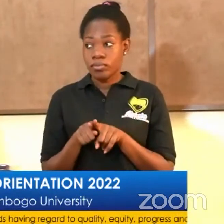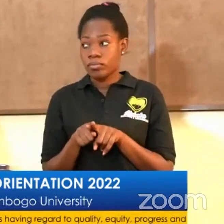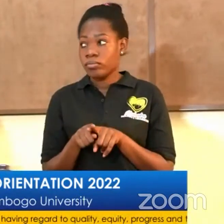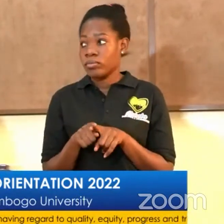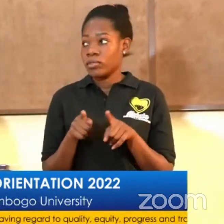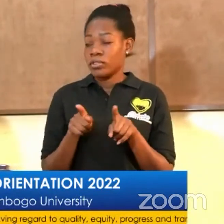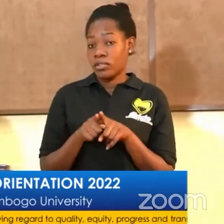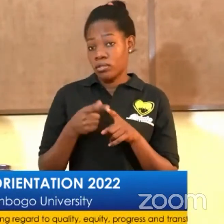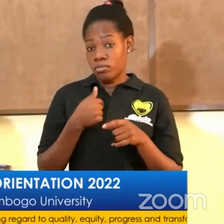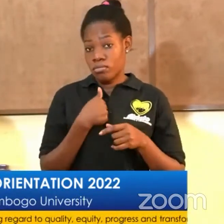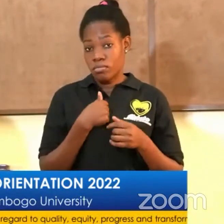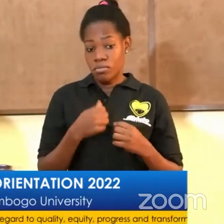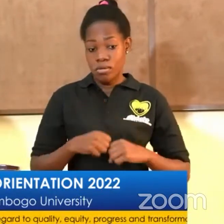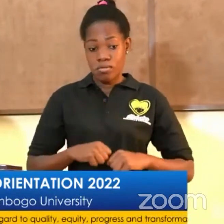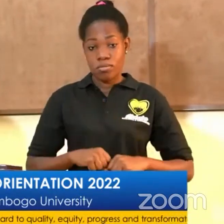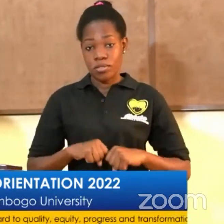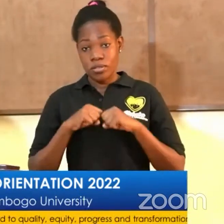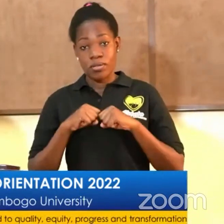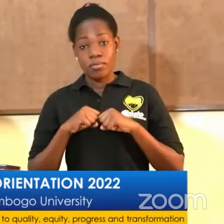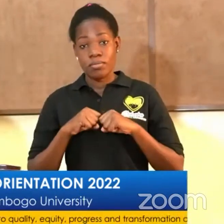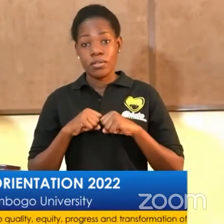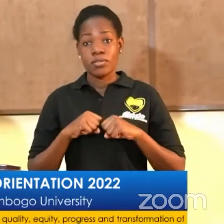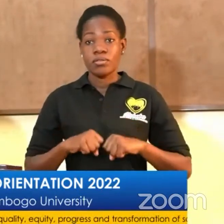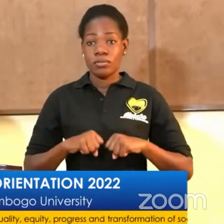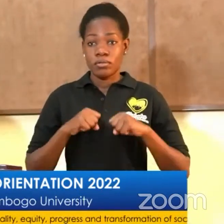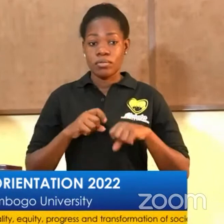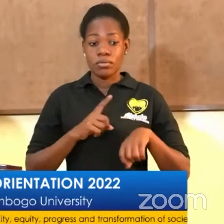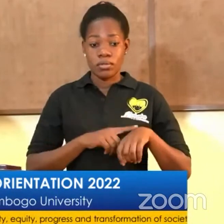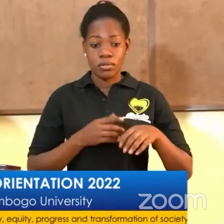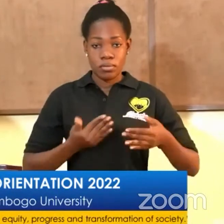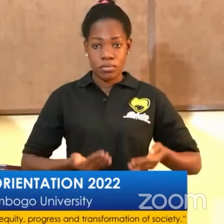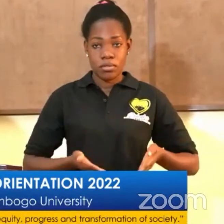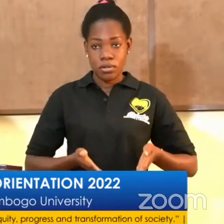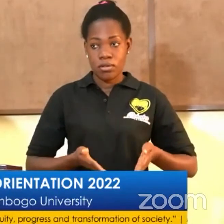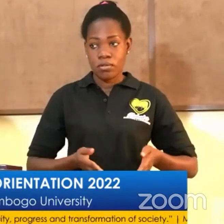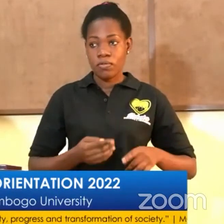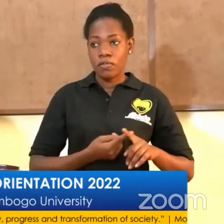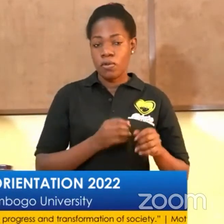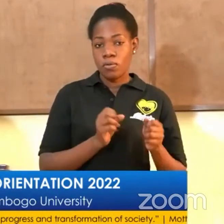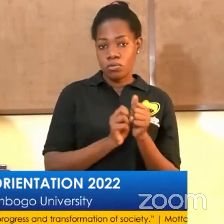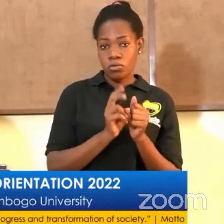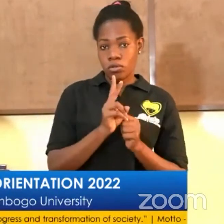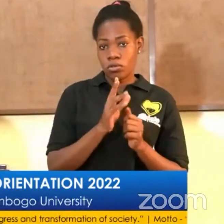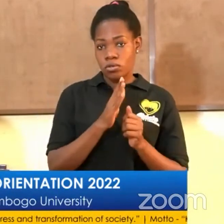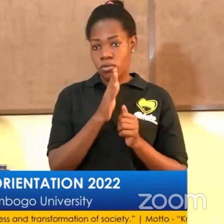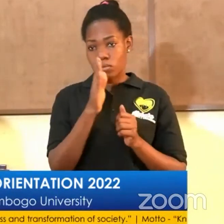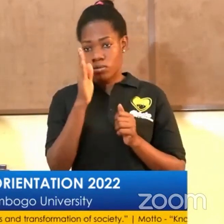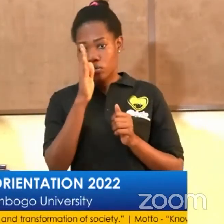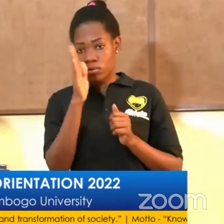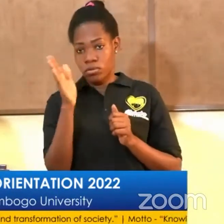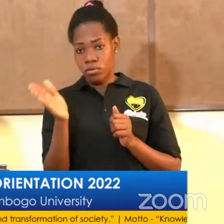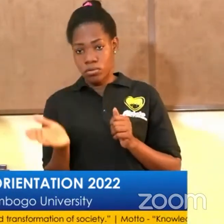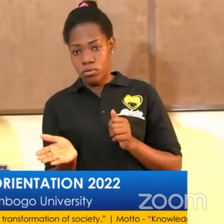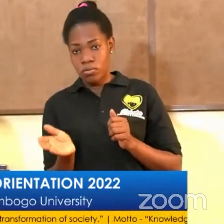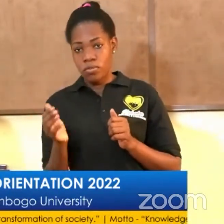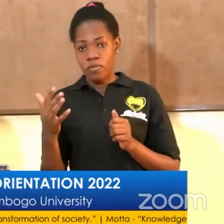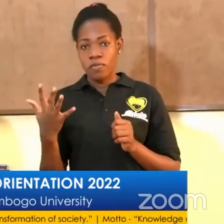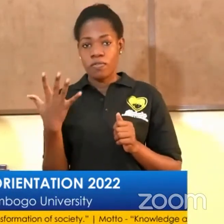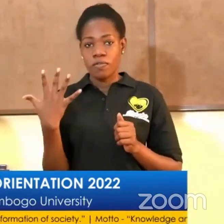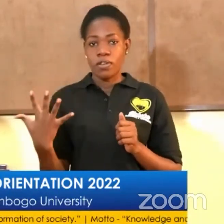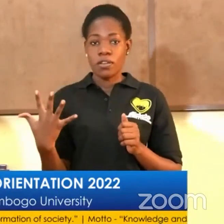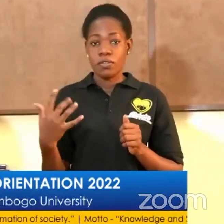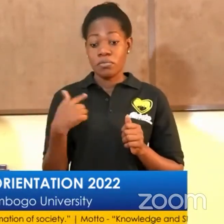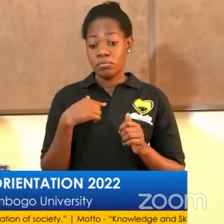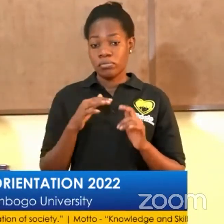your chairperson for this session from midday to 5 p.m. So I'm going to be here with